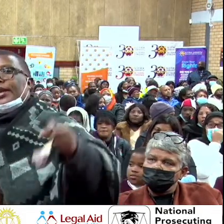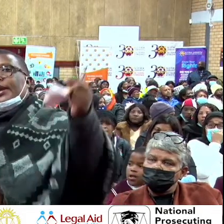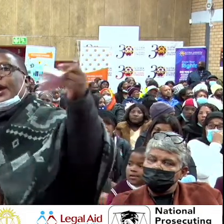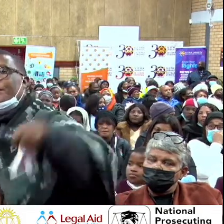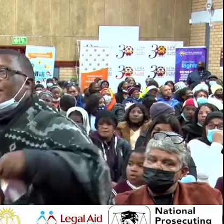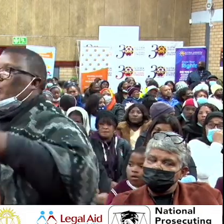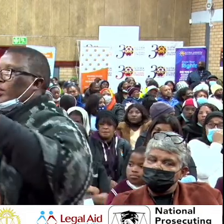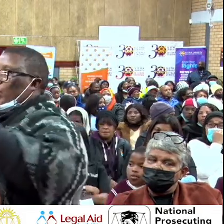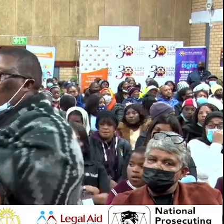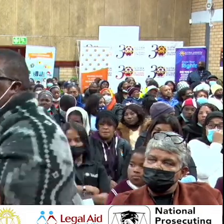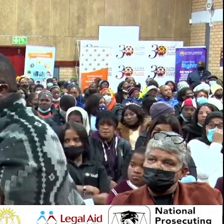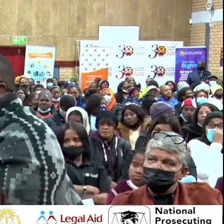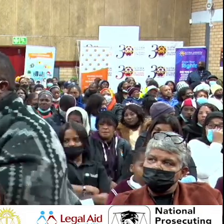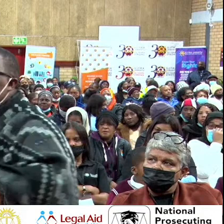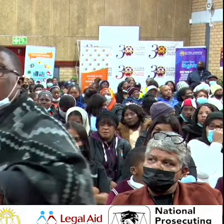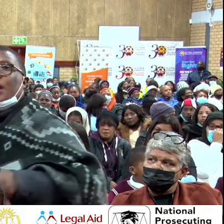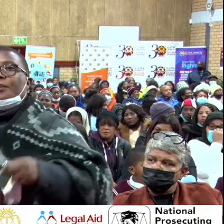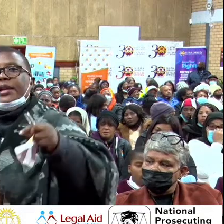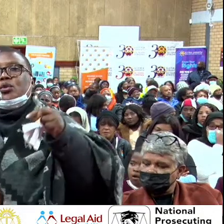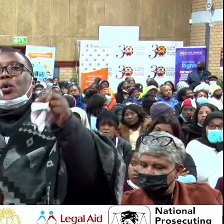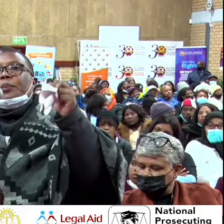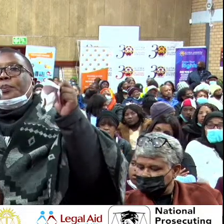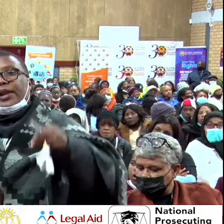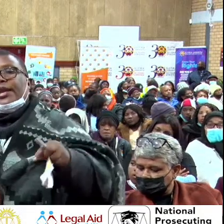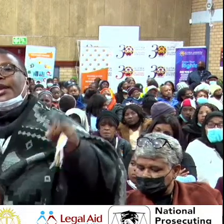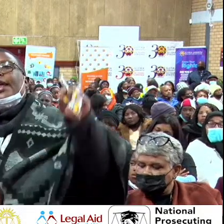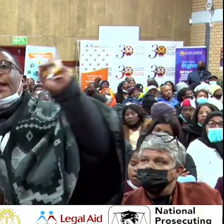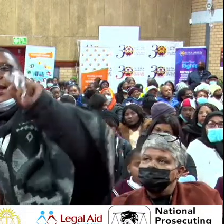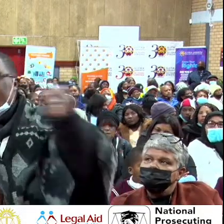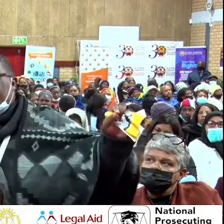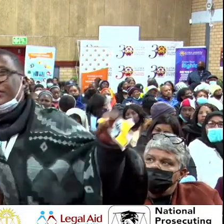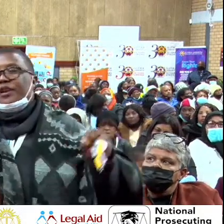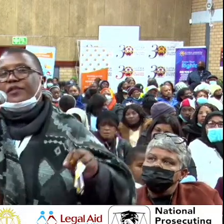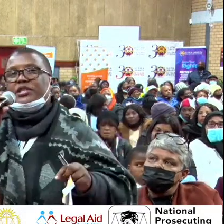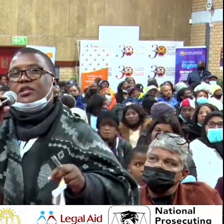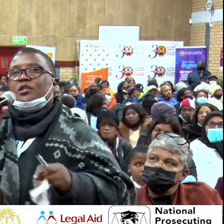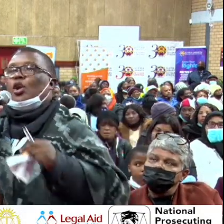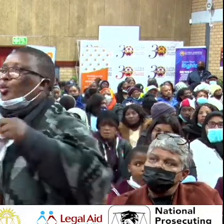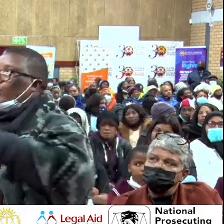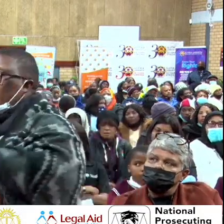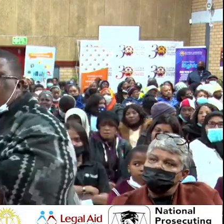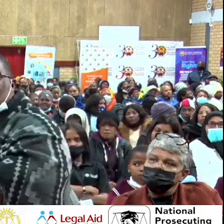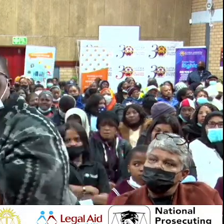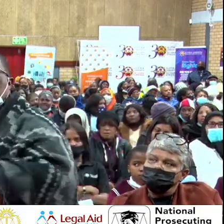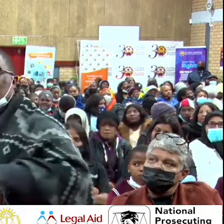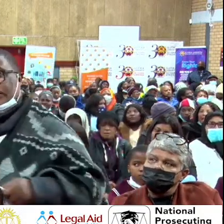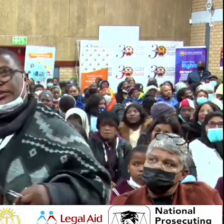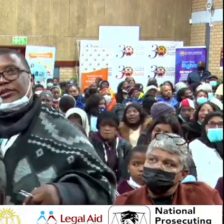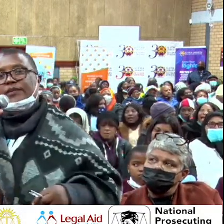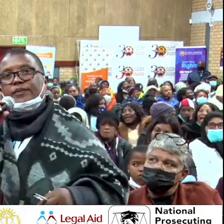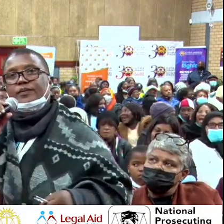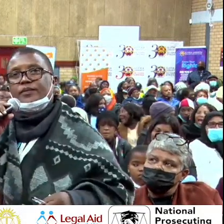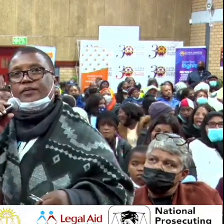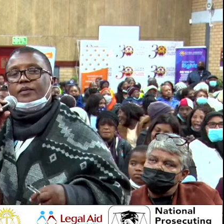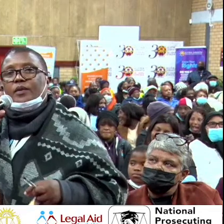bringing government to the community, but you are bringing lip services to this community.